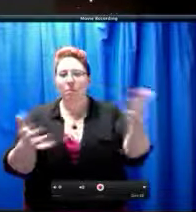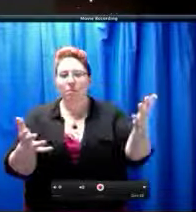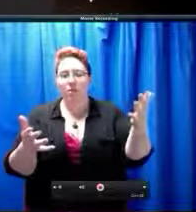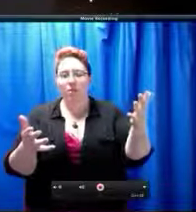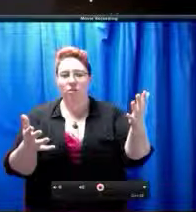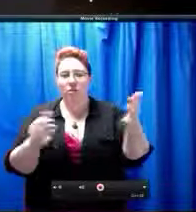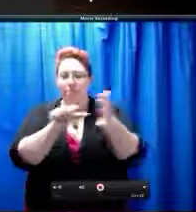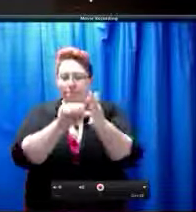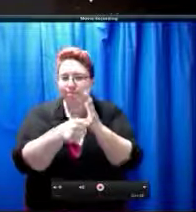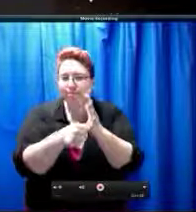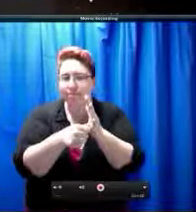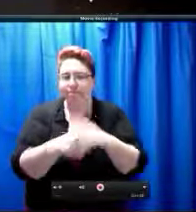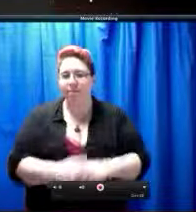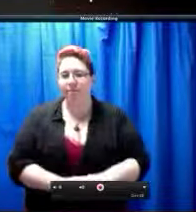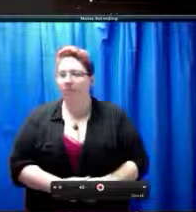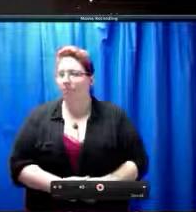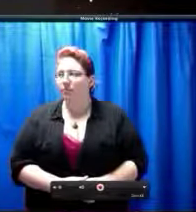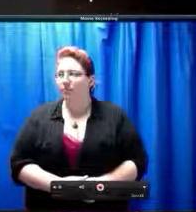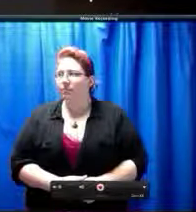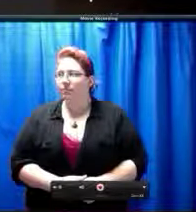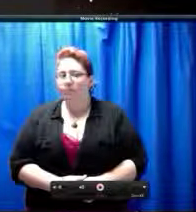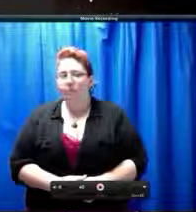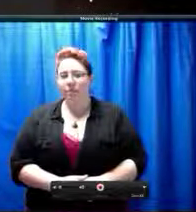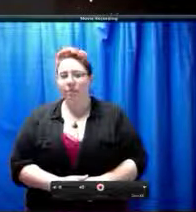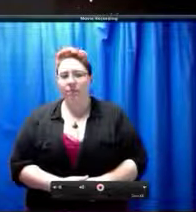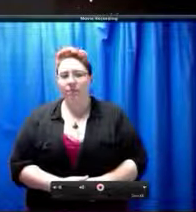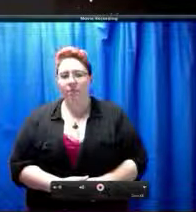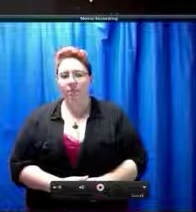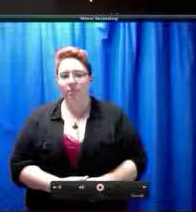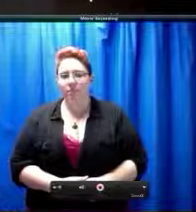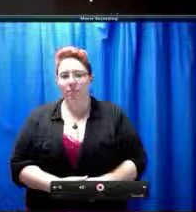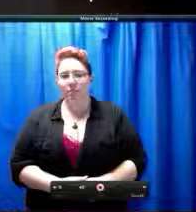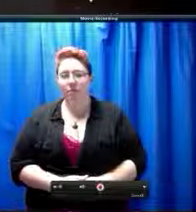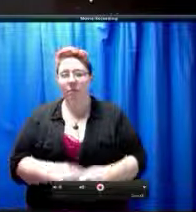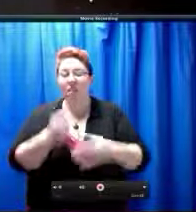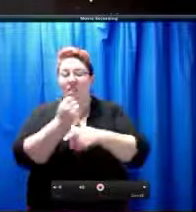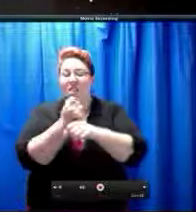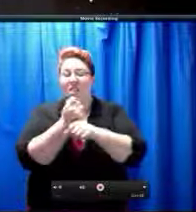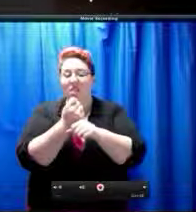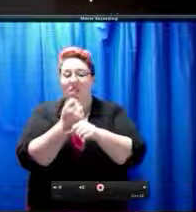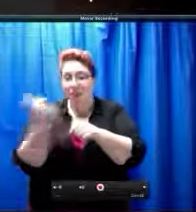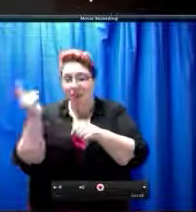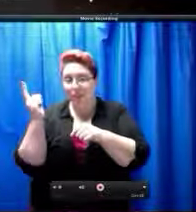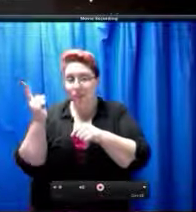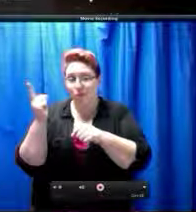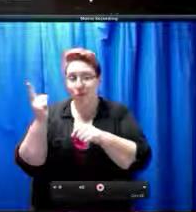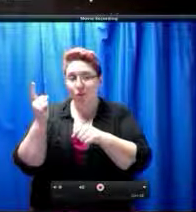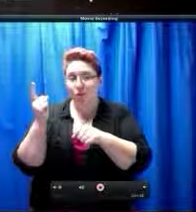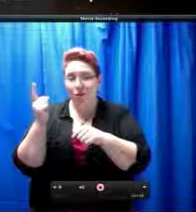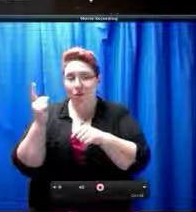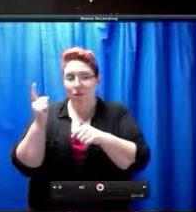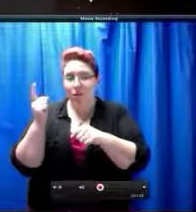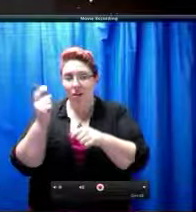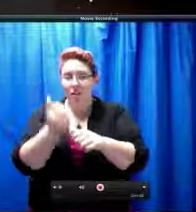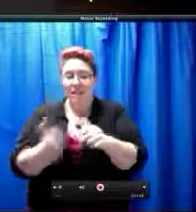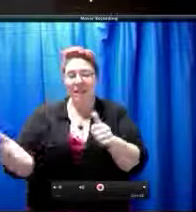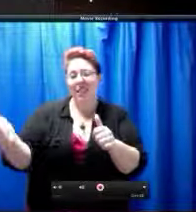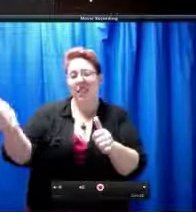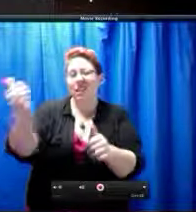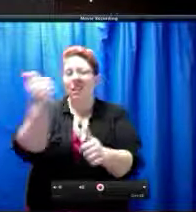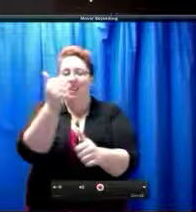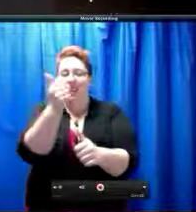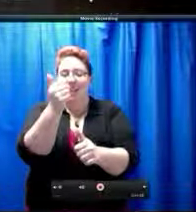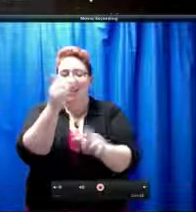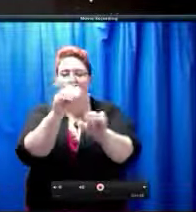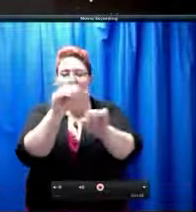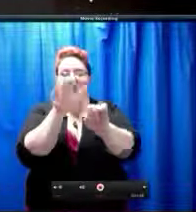been heart disease in the world. And as of last year, the leading cause of death, cancer, has actually